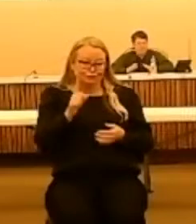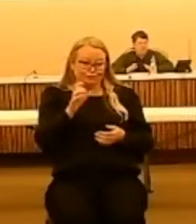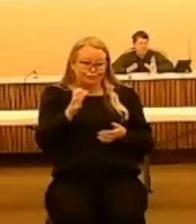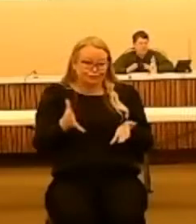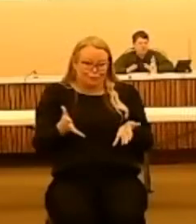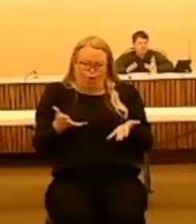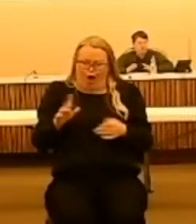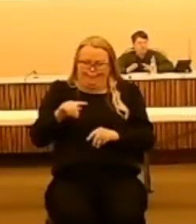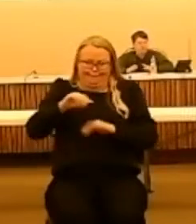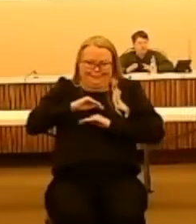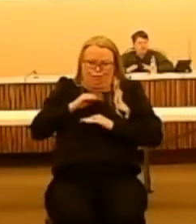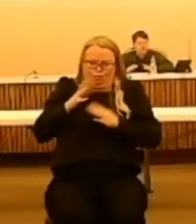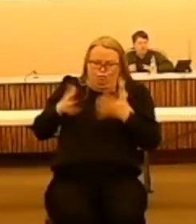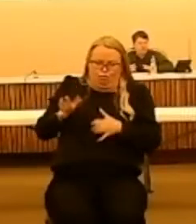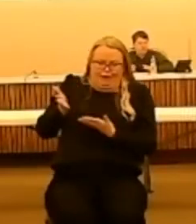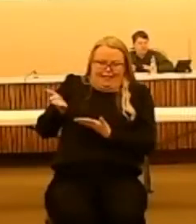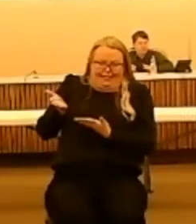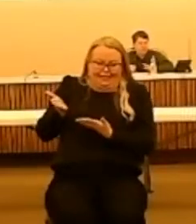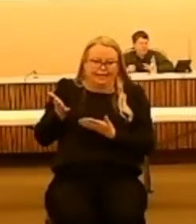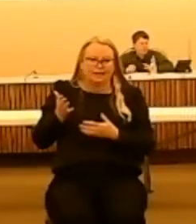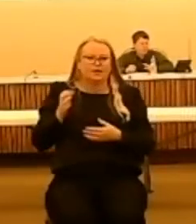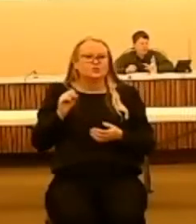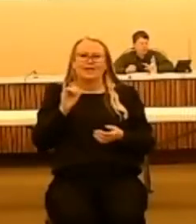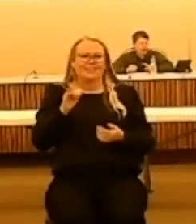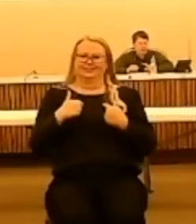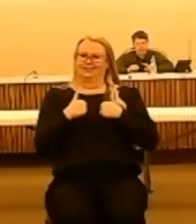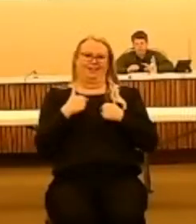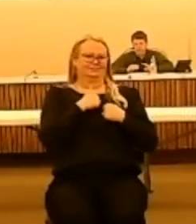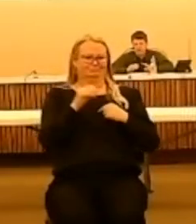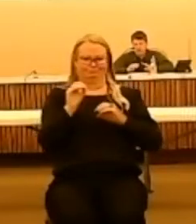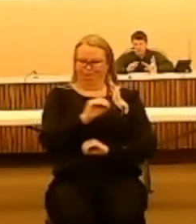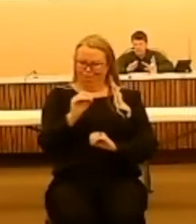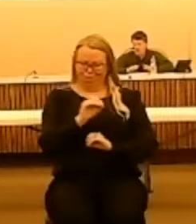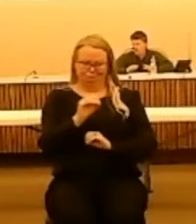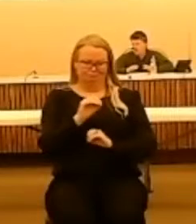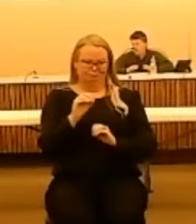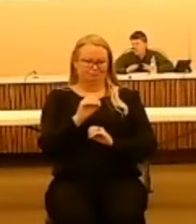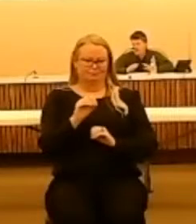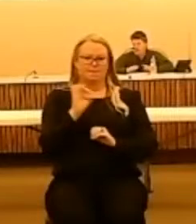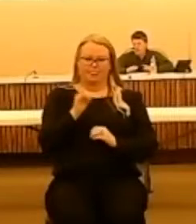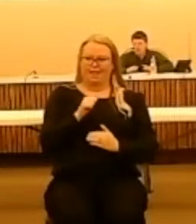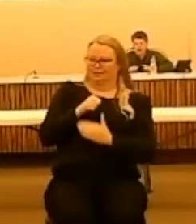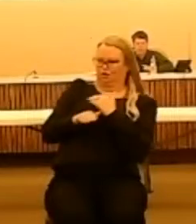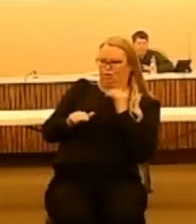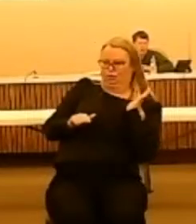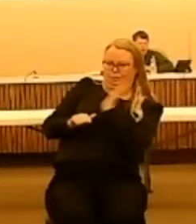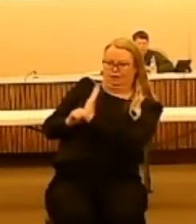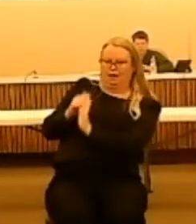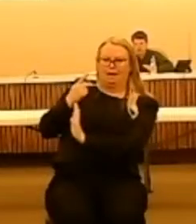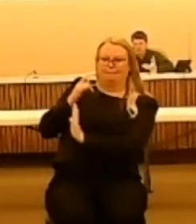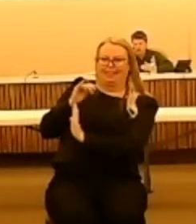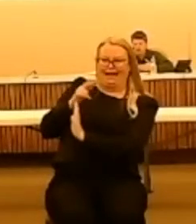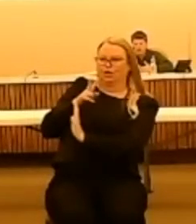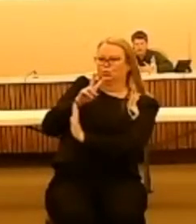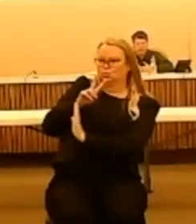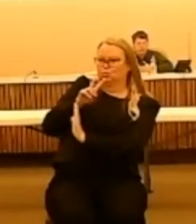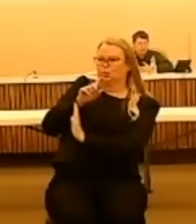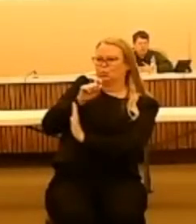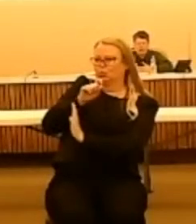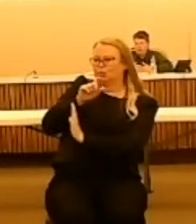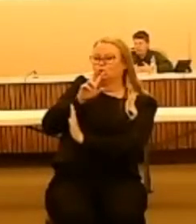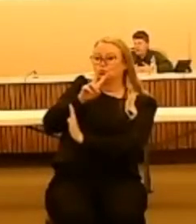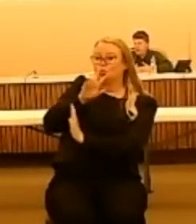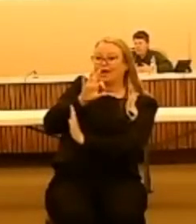the buffering is a tool for the planning board, which is why in the section of code, why it's in 295-60,